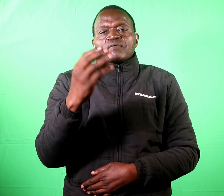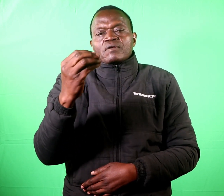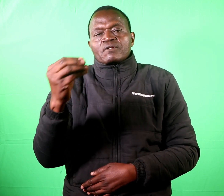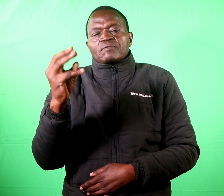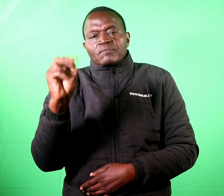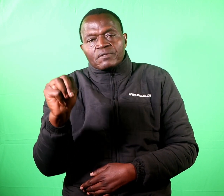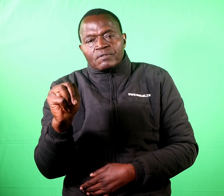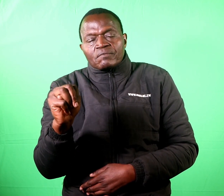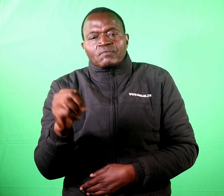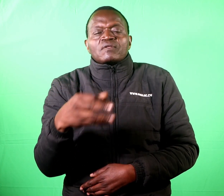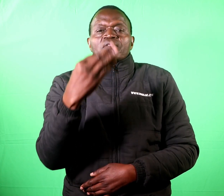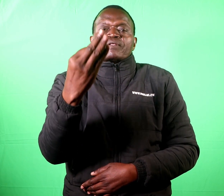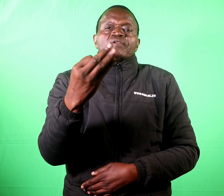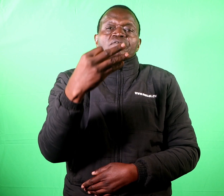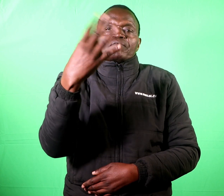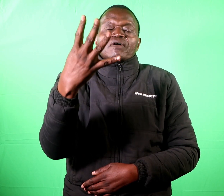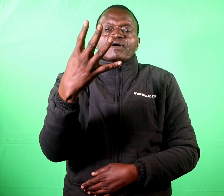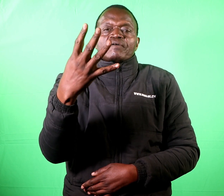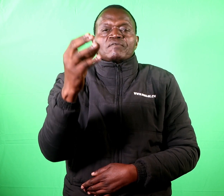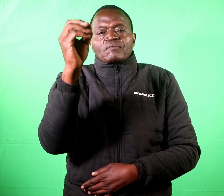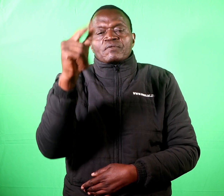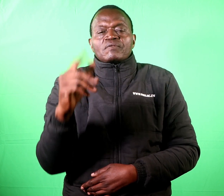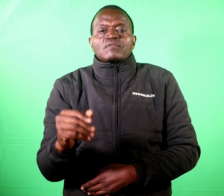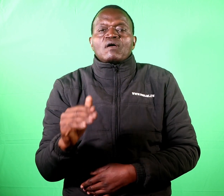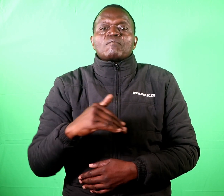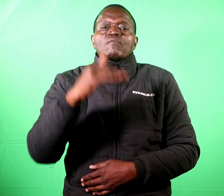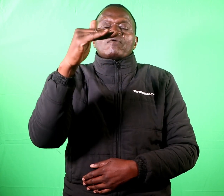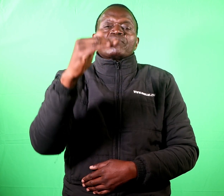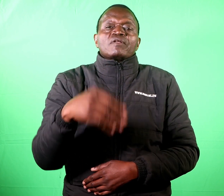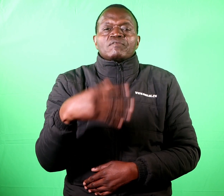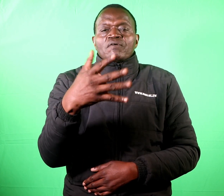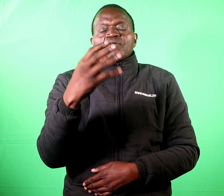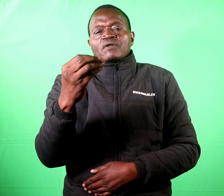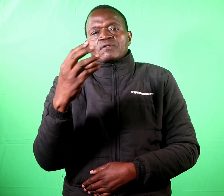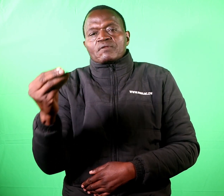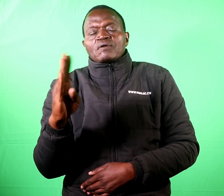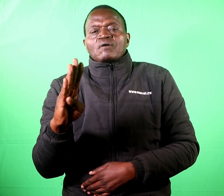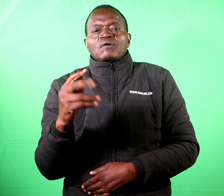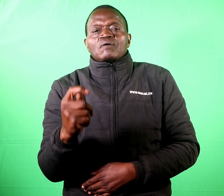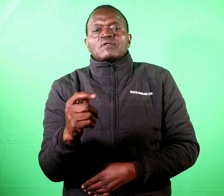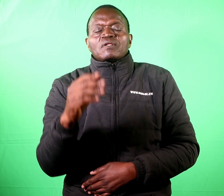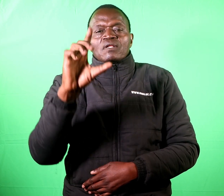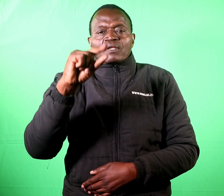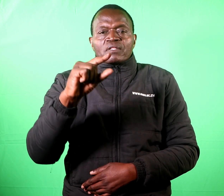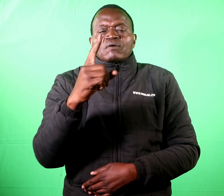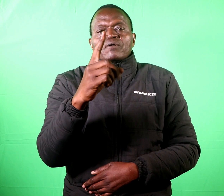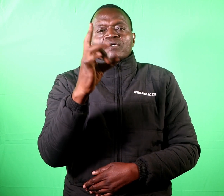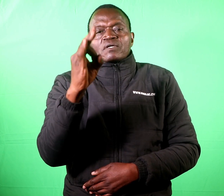meters, 35%, more than 500 meters but less than 1 kilometer,